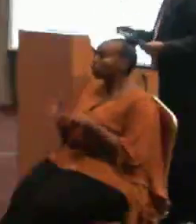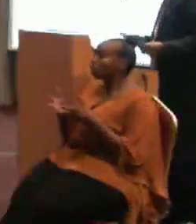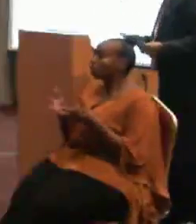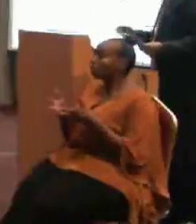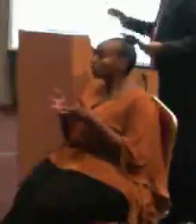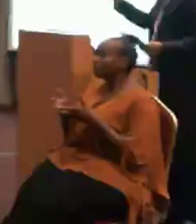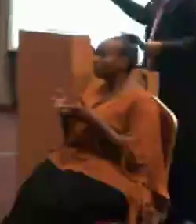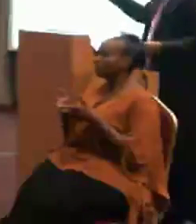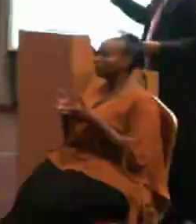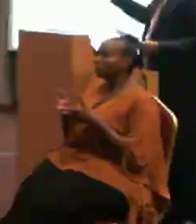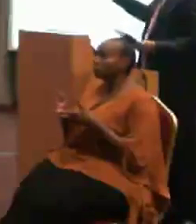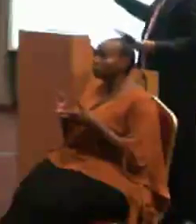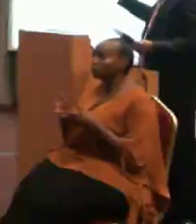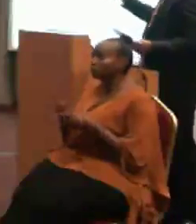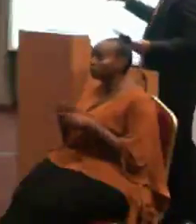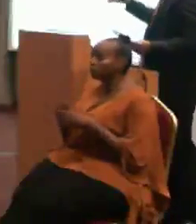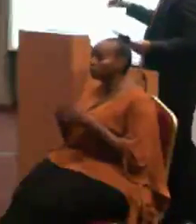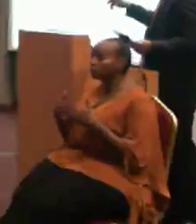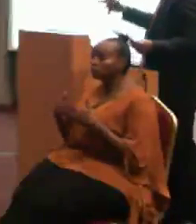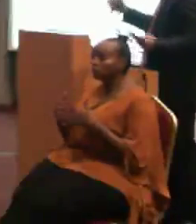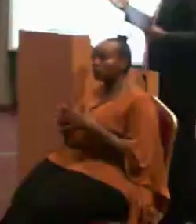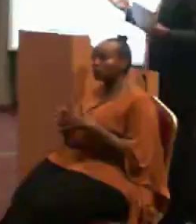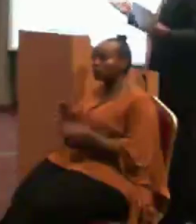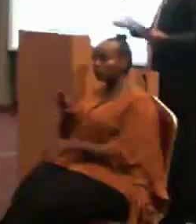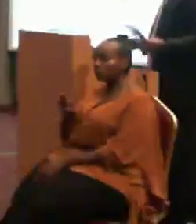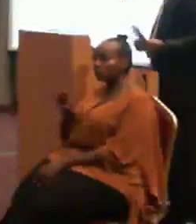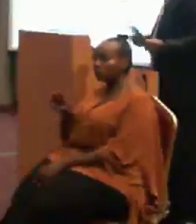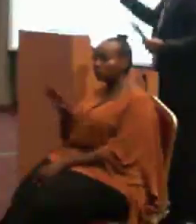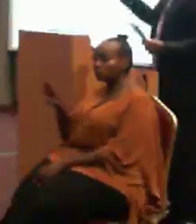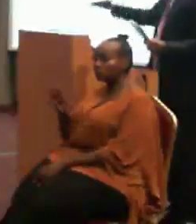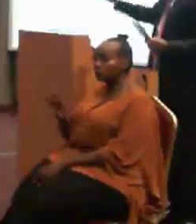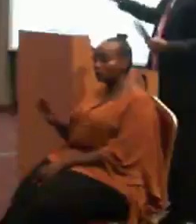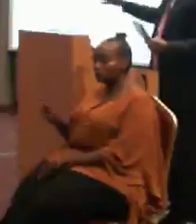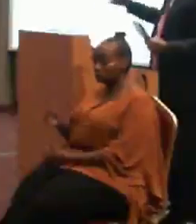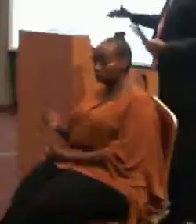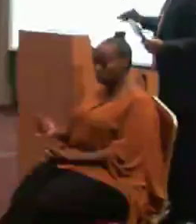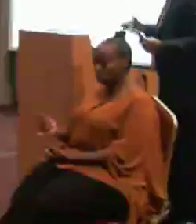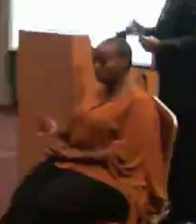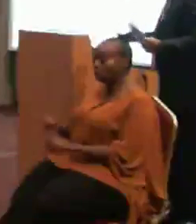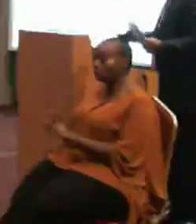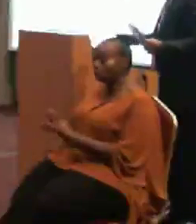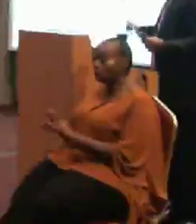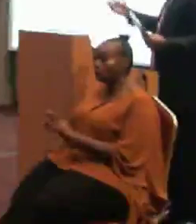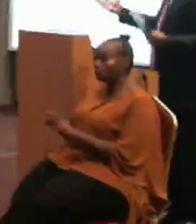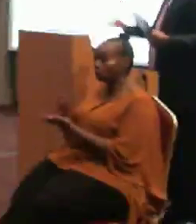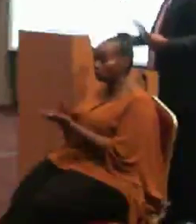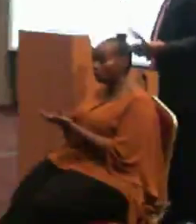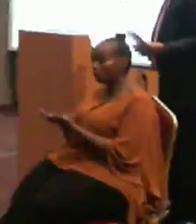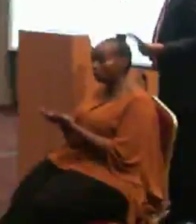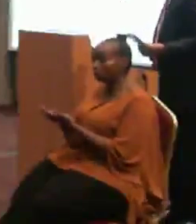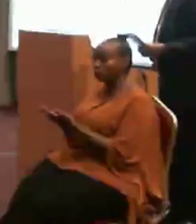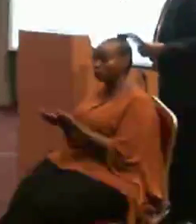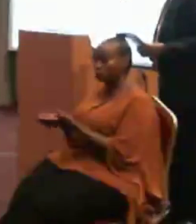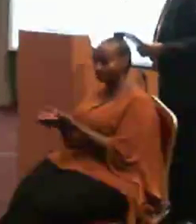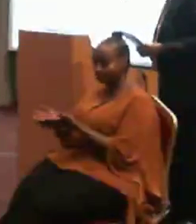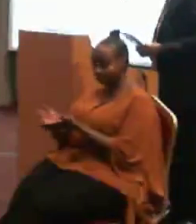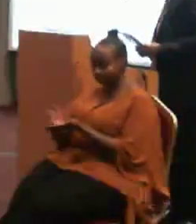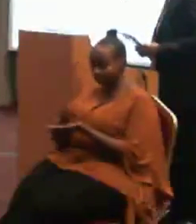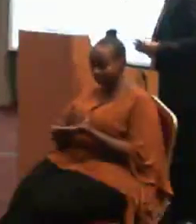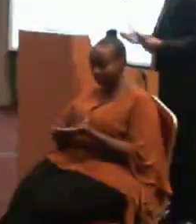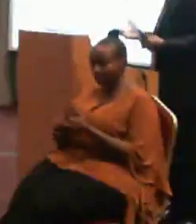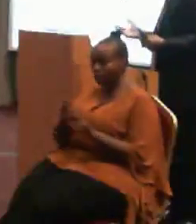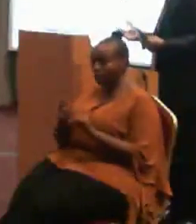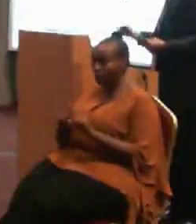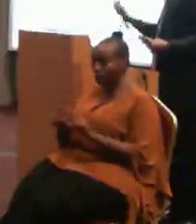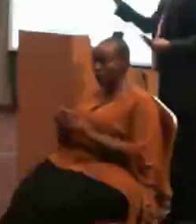by way of reference, we started out at 32 billion. At the moment, the debt is slowly but surely maturing, and we're probably sitting at about 17